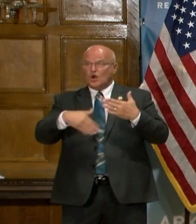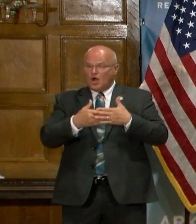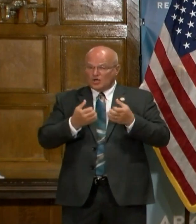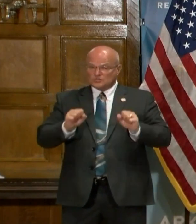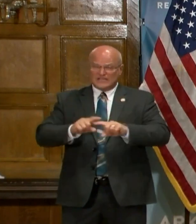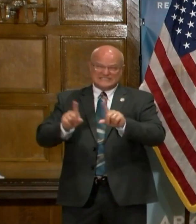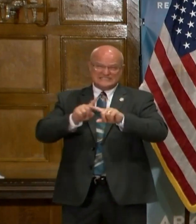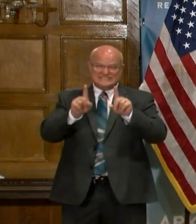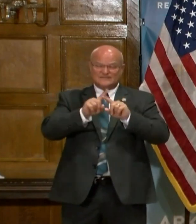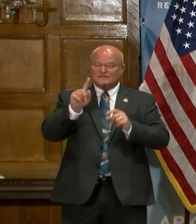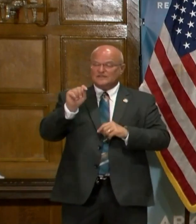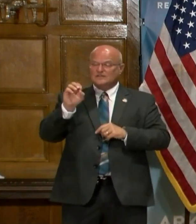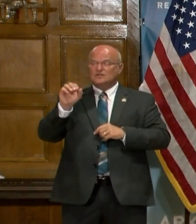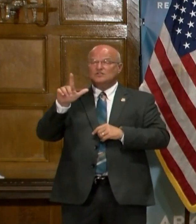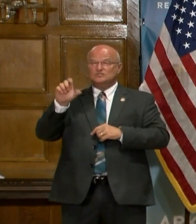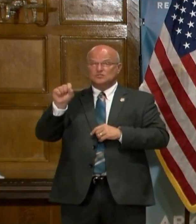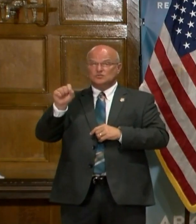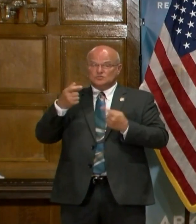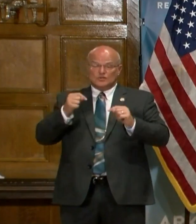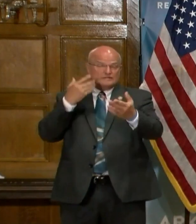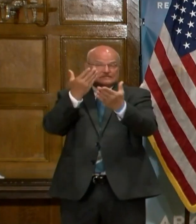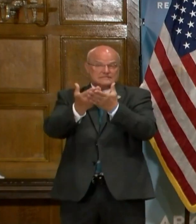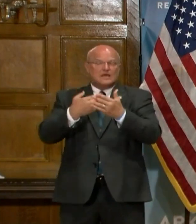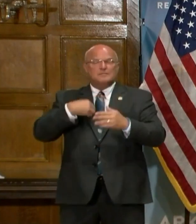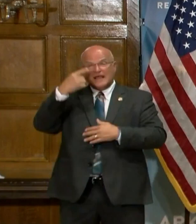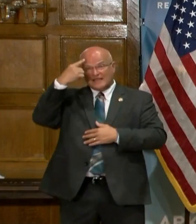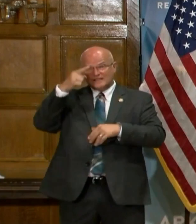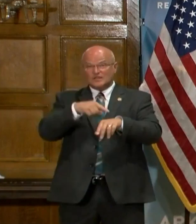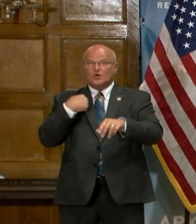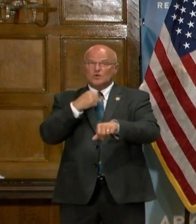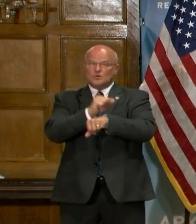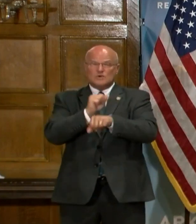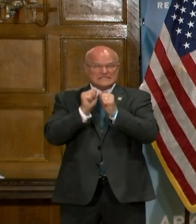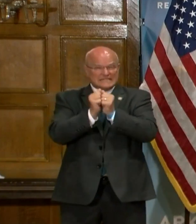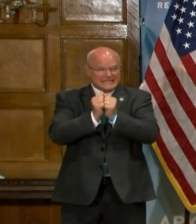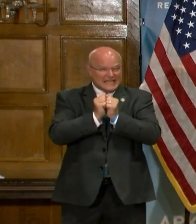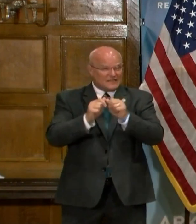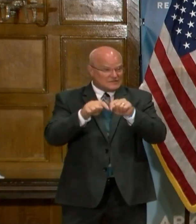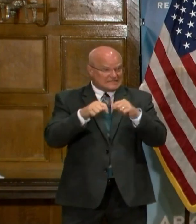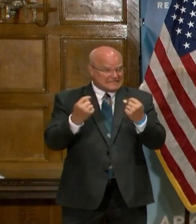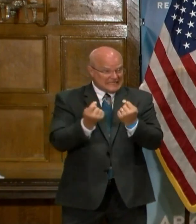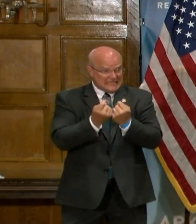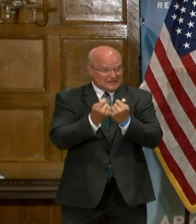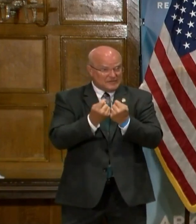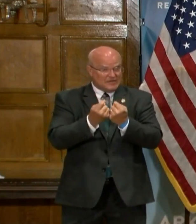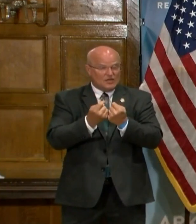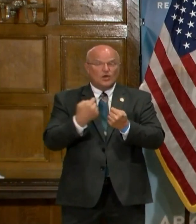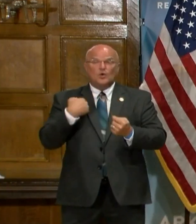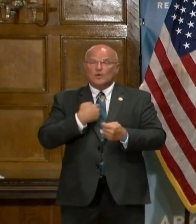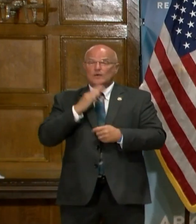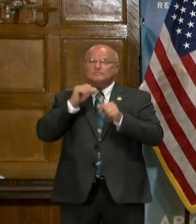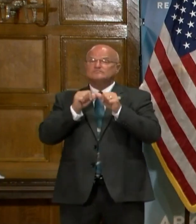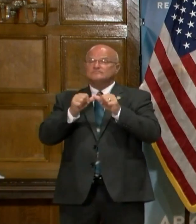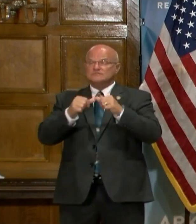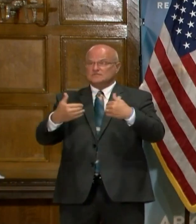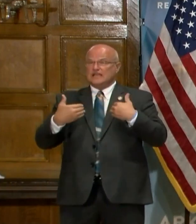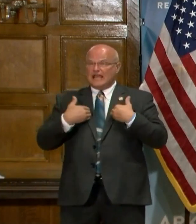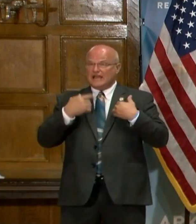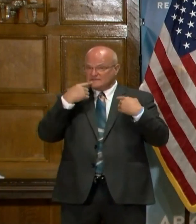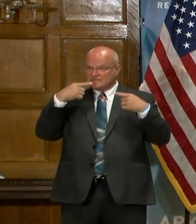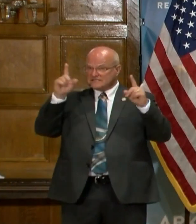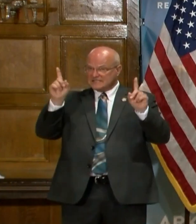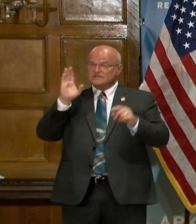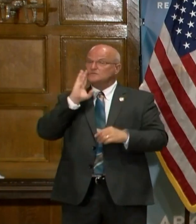trying different tools. We're trying to get there. And I think as long as we work together as a team, we're going to continue to